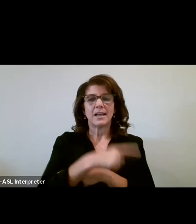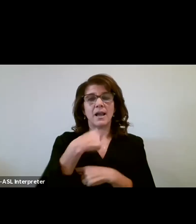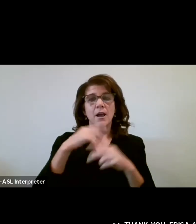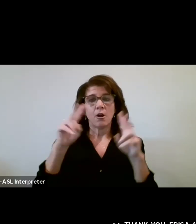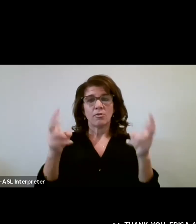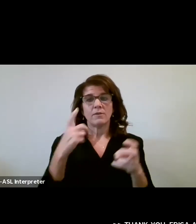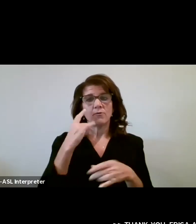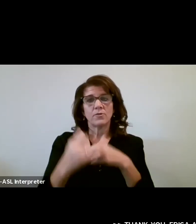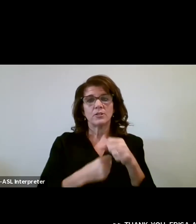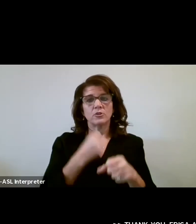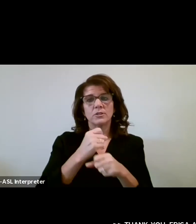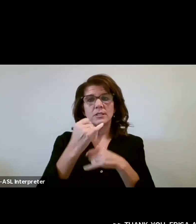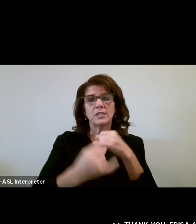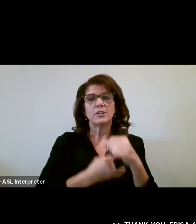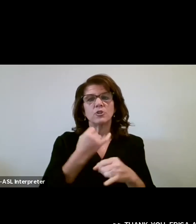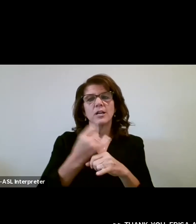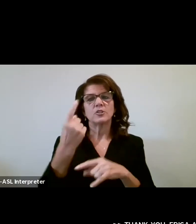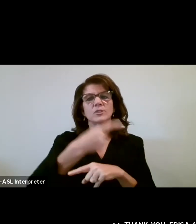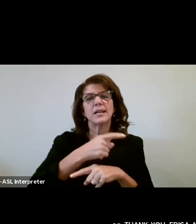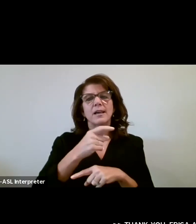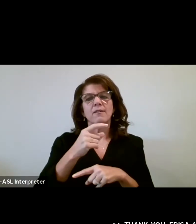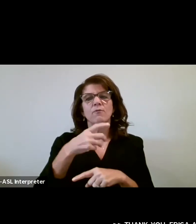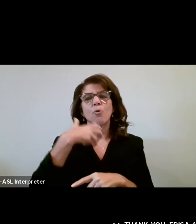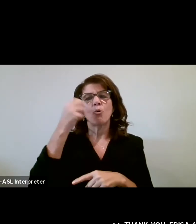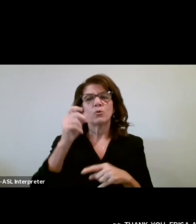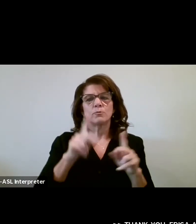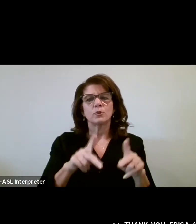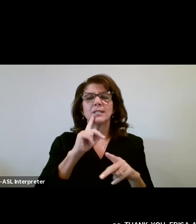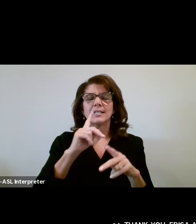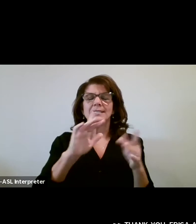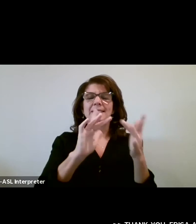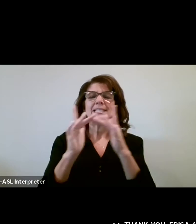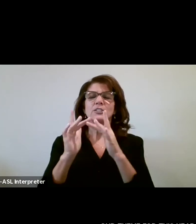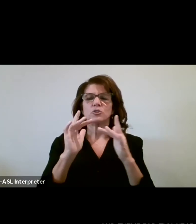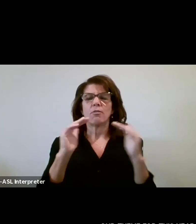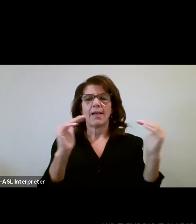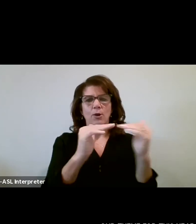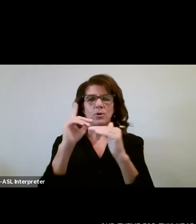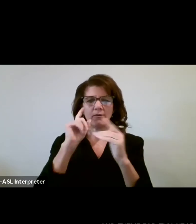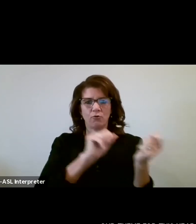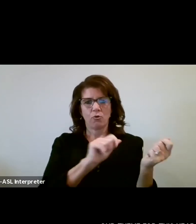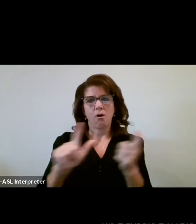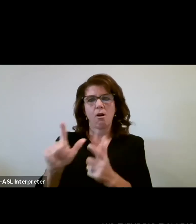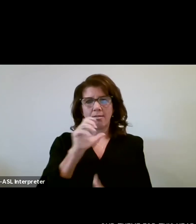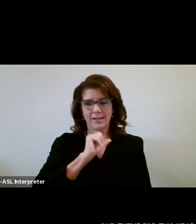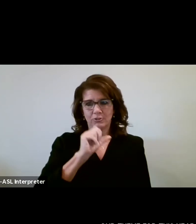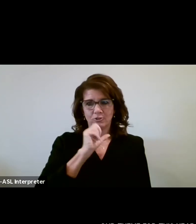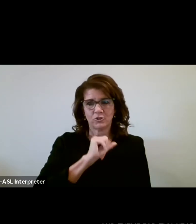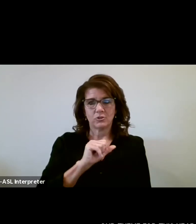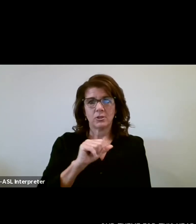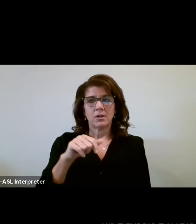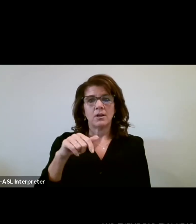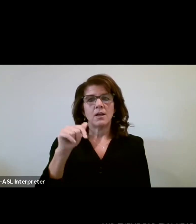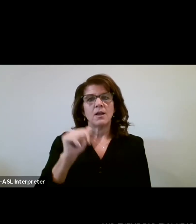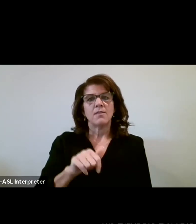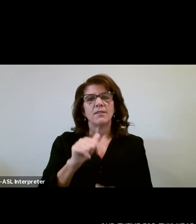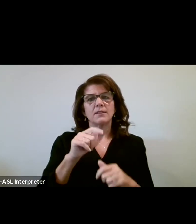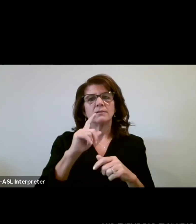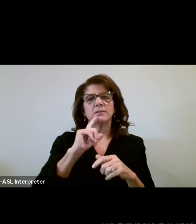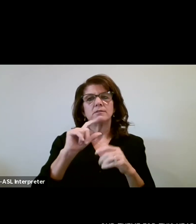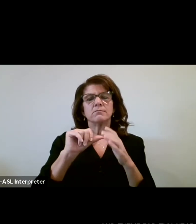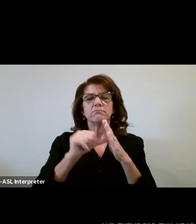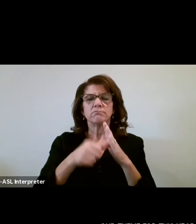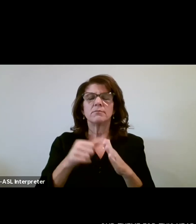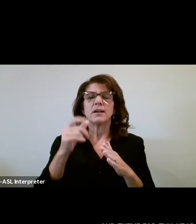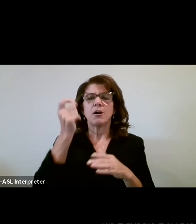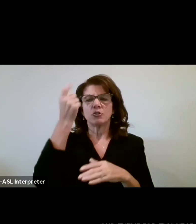this year's International Day of Older Persons is digital equity for all ages. This predicates the understanding